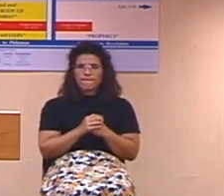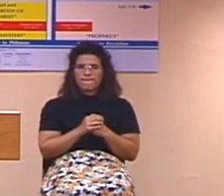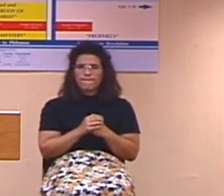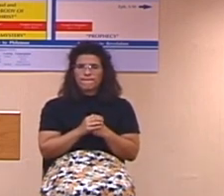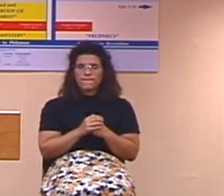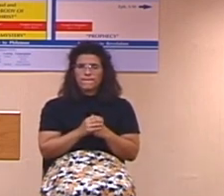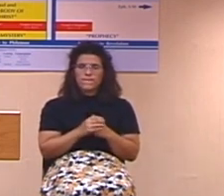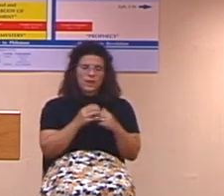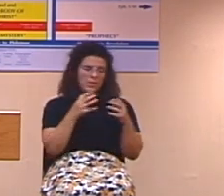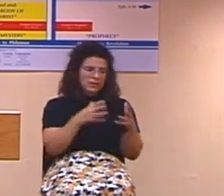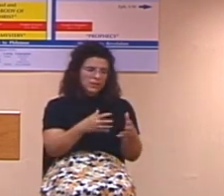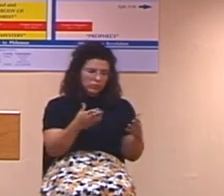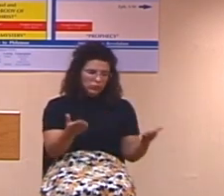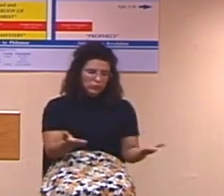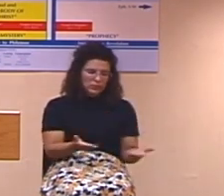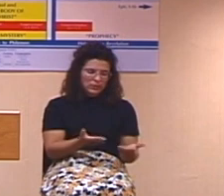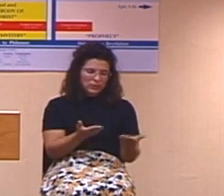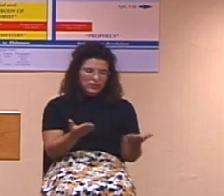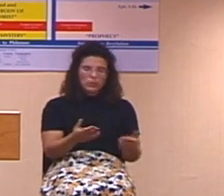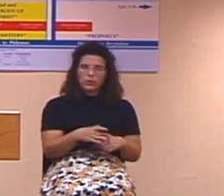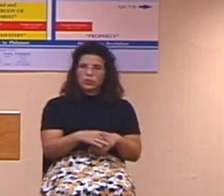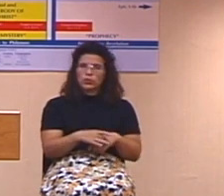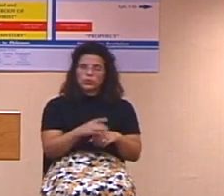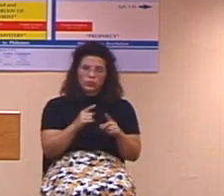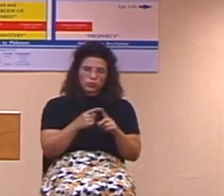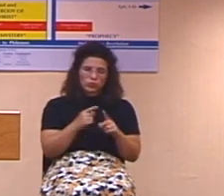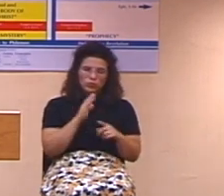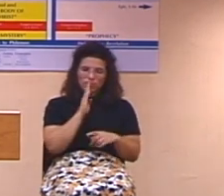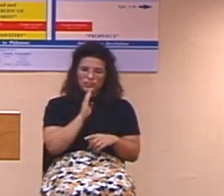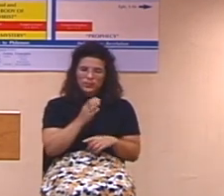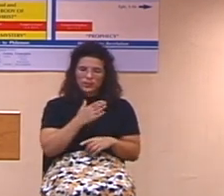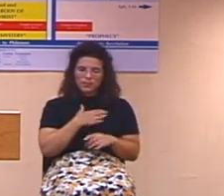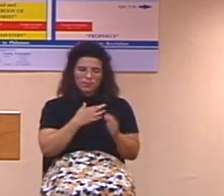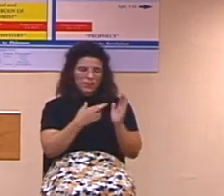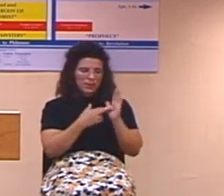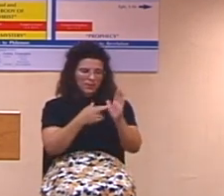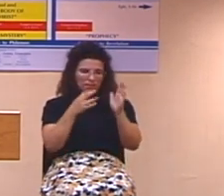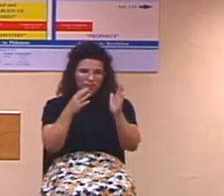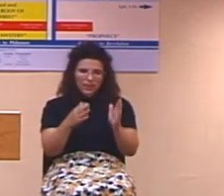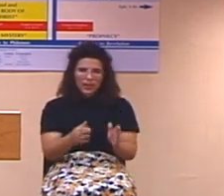I've left you here on planet Earth to be my ambassador.